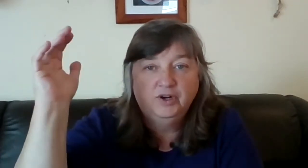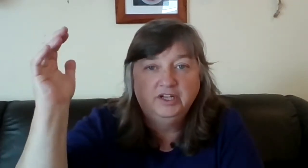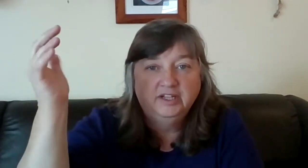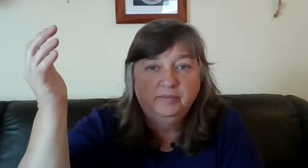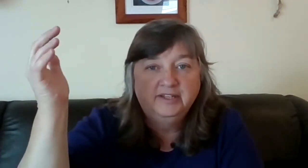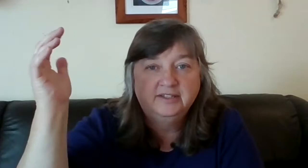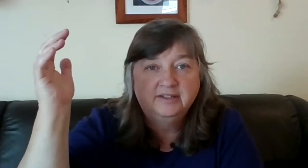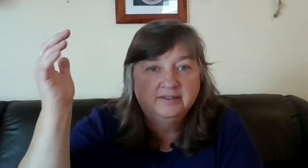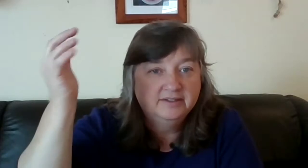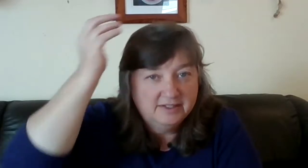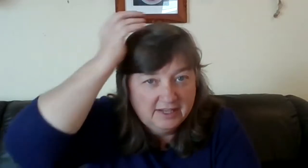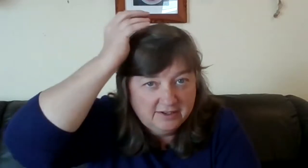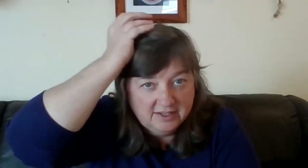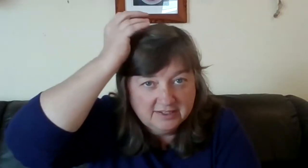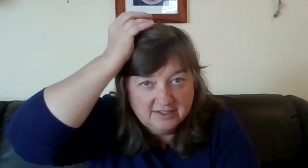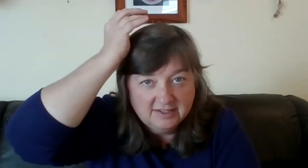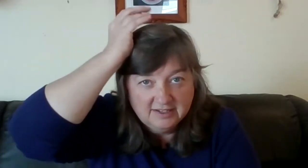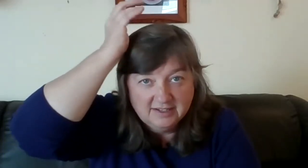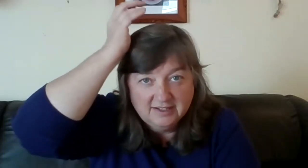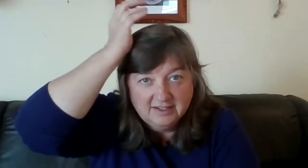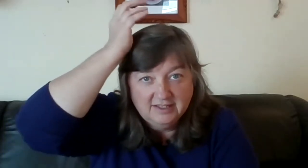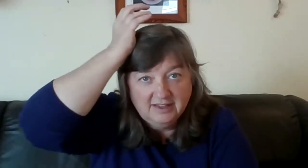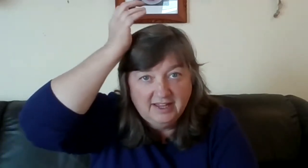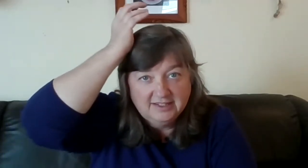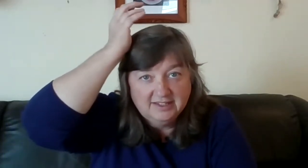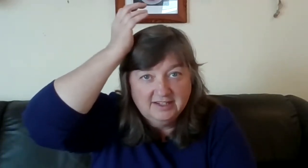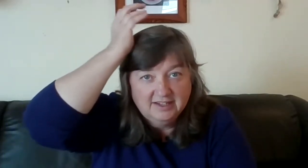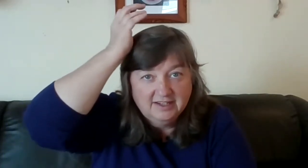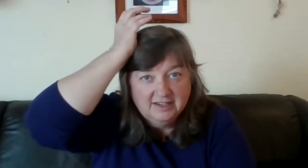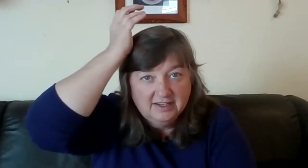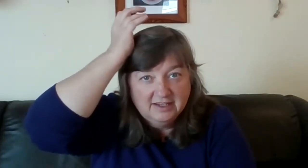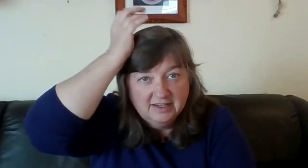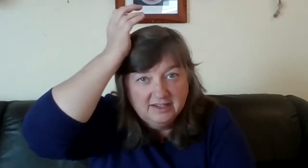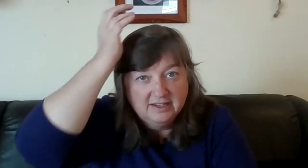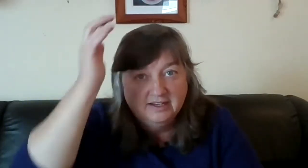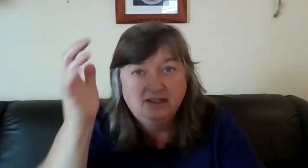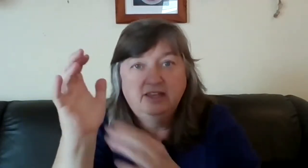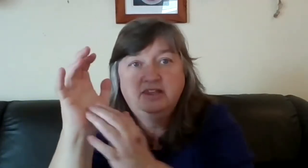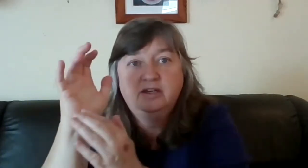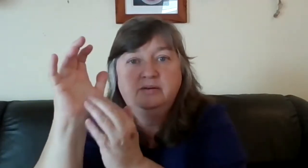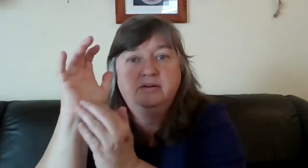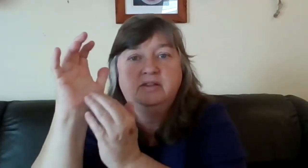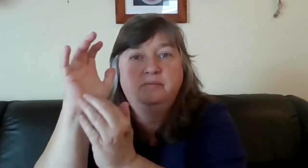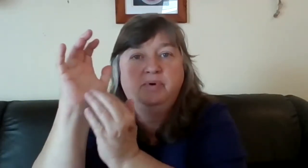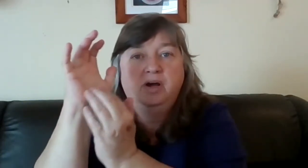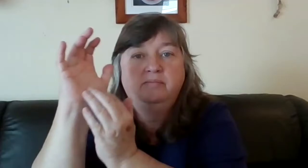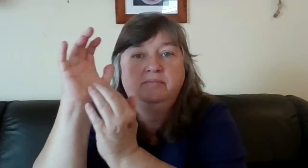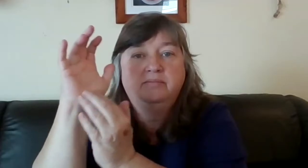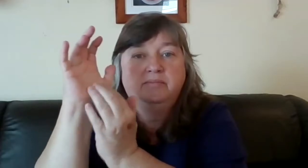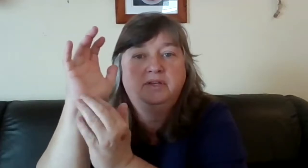crook it a little bit, and do this. Lettuce. Hit the palm,